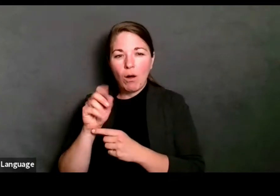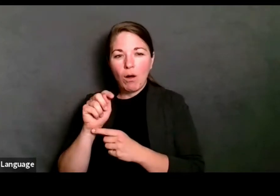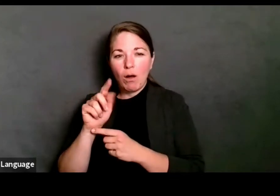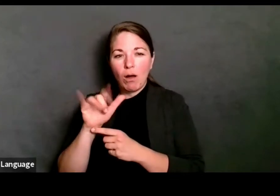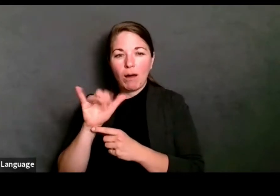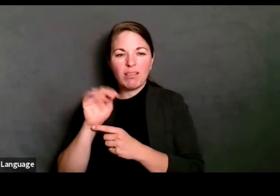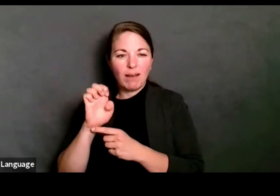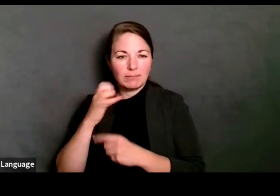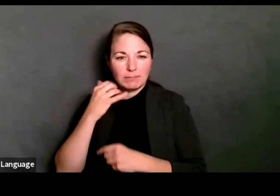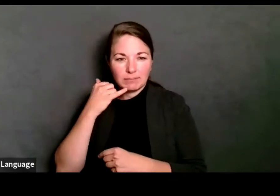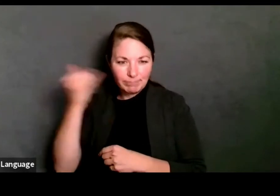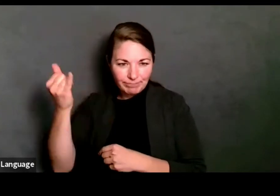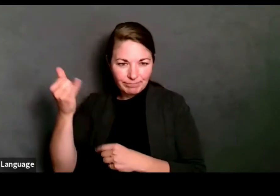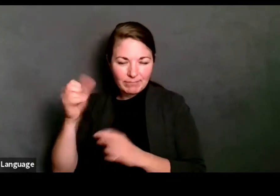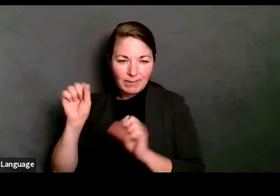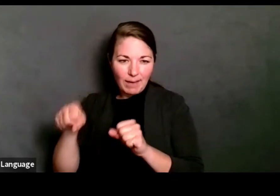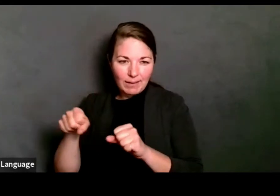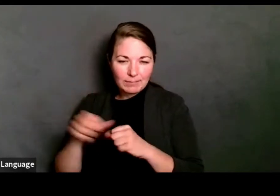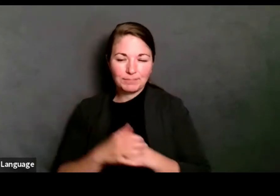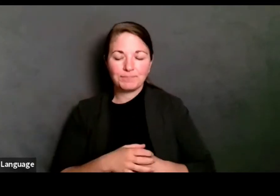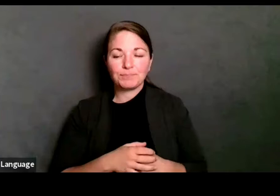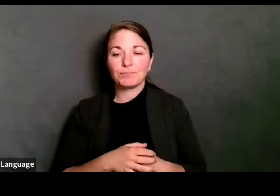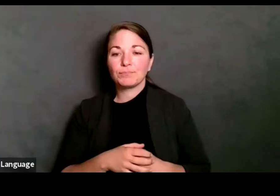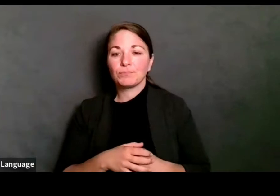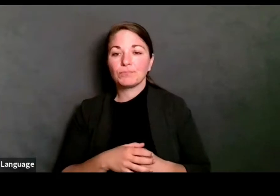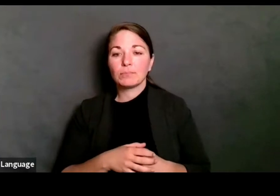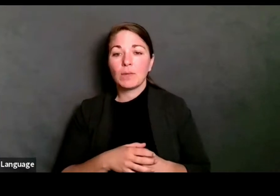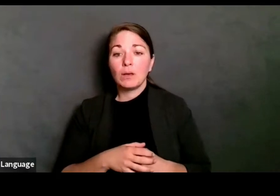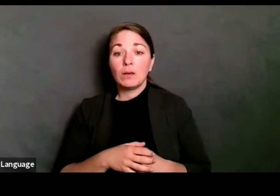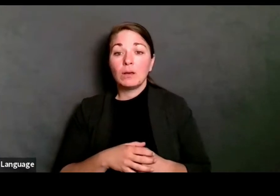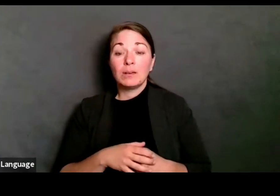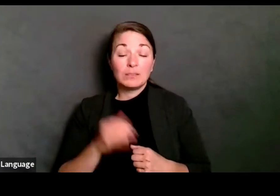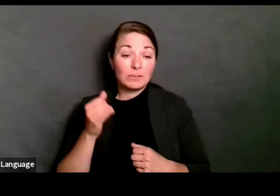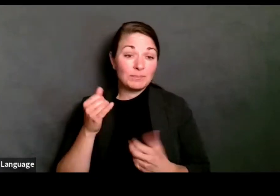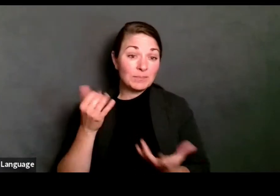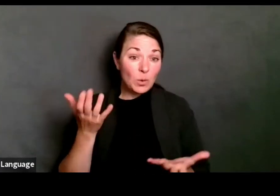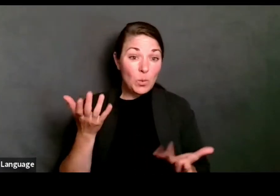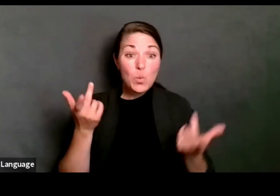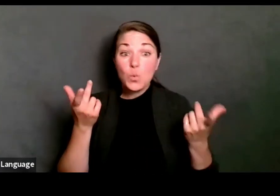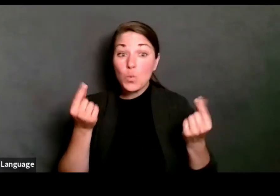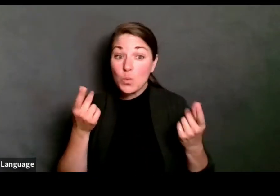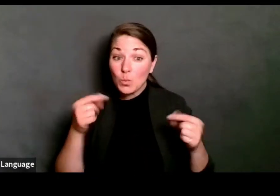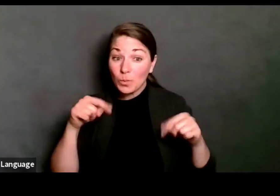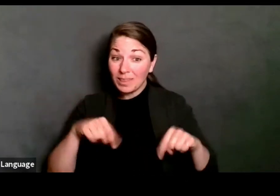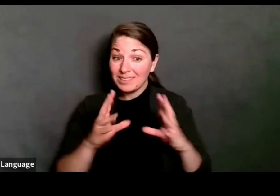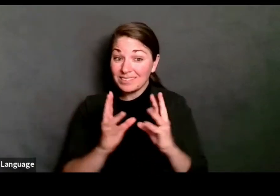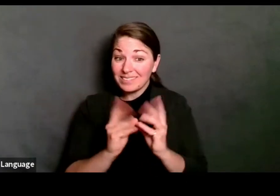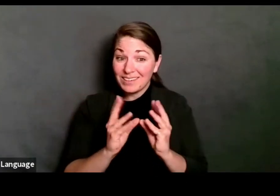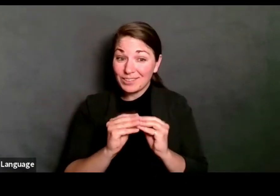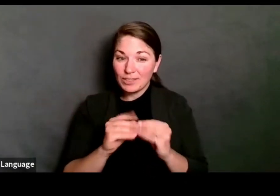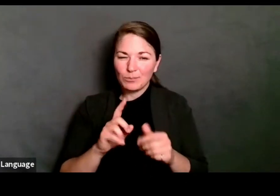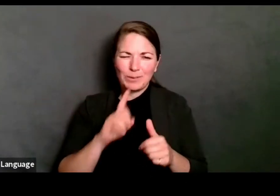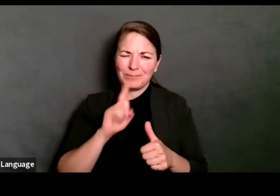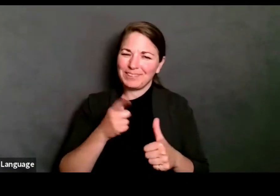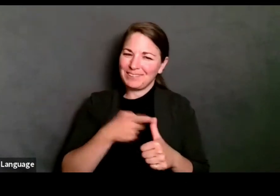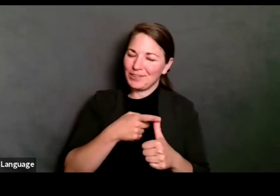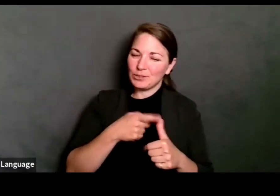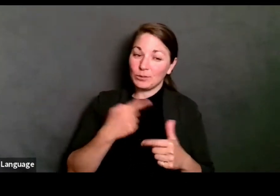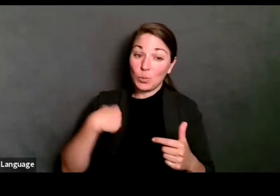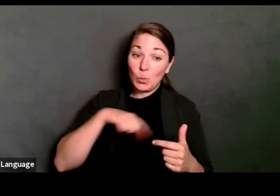space to process. So what are we going to do in this session? Well, let's actually start with what this workshop can't